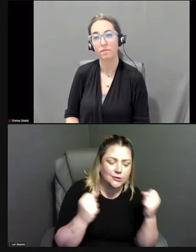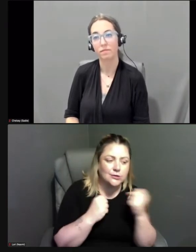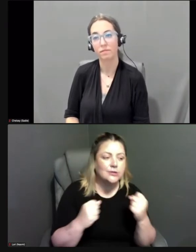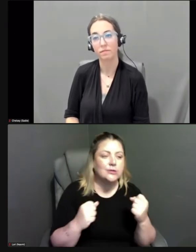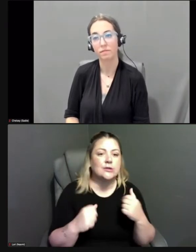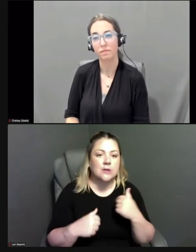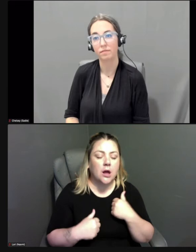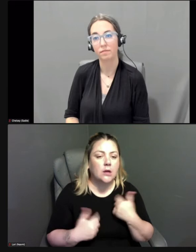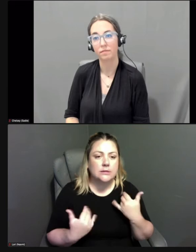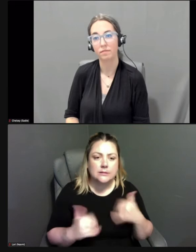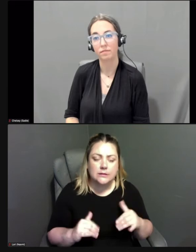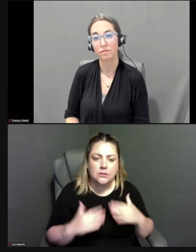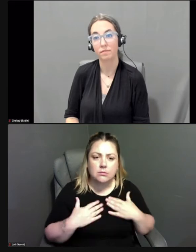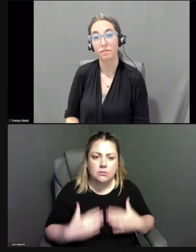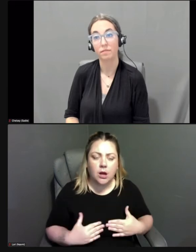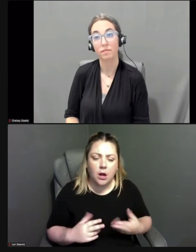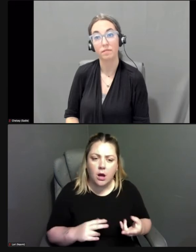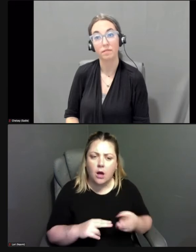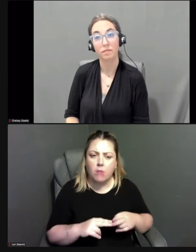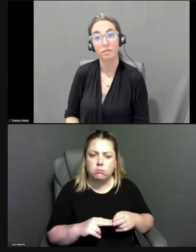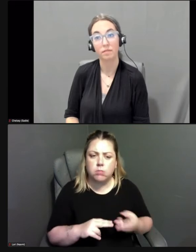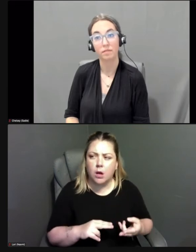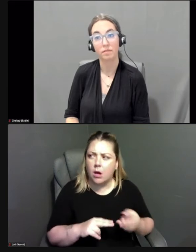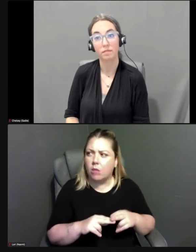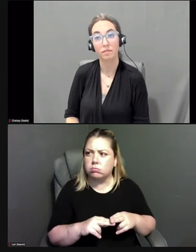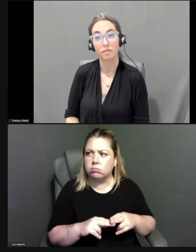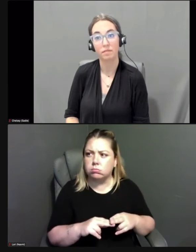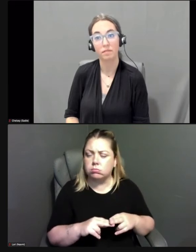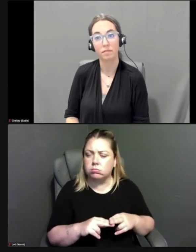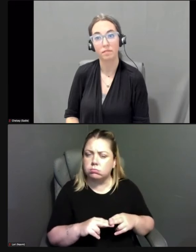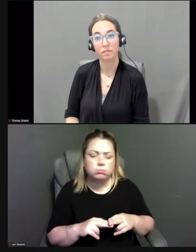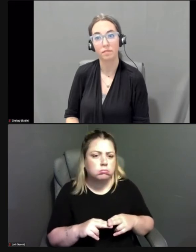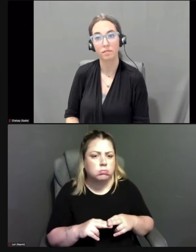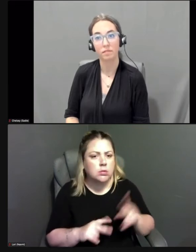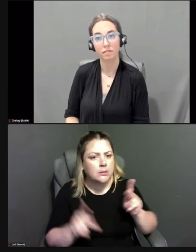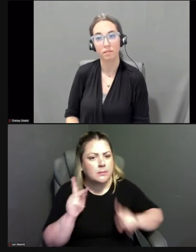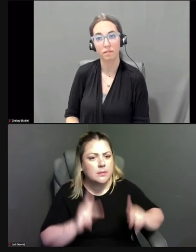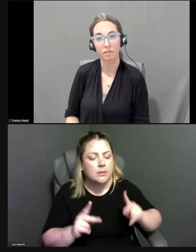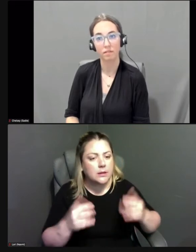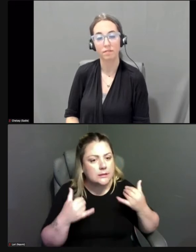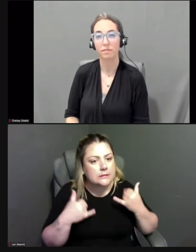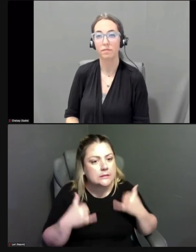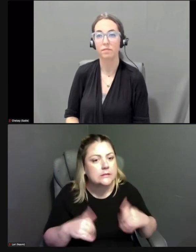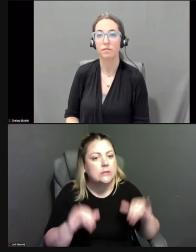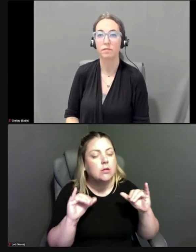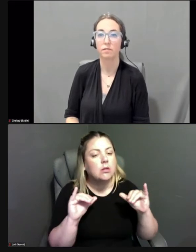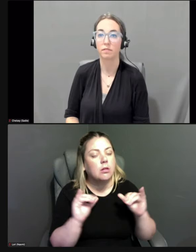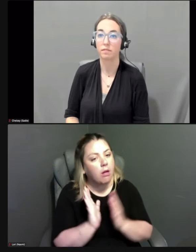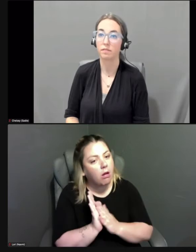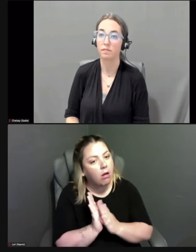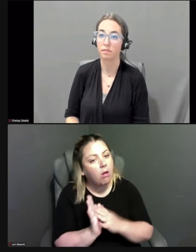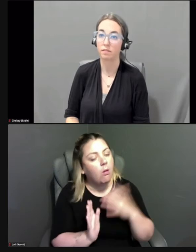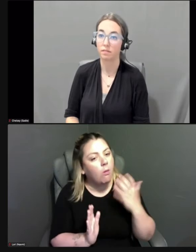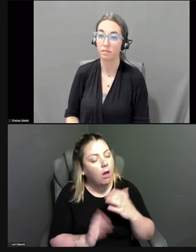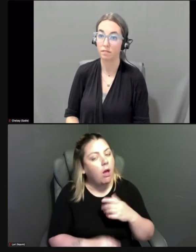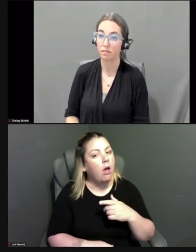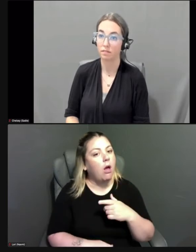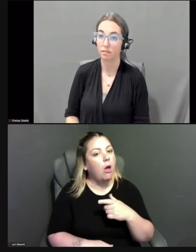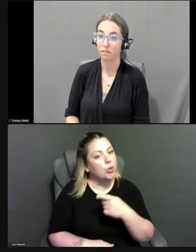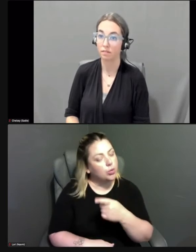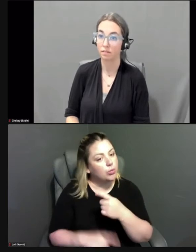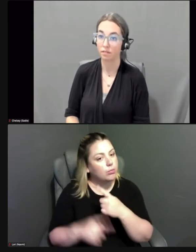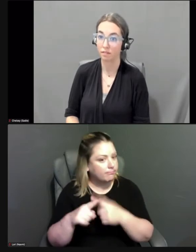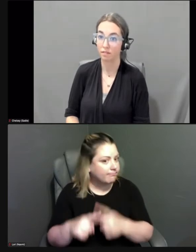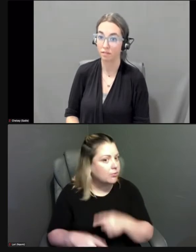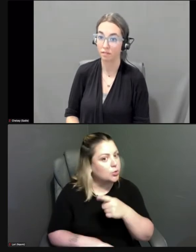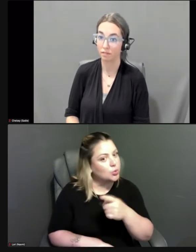steadily gaining weight. But because I was getting so much praise for how quote unquote healthy and quote unquote good I